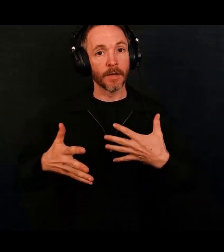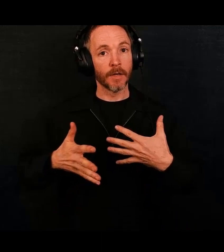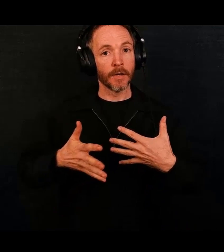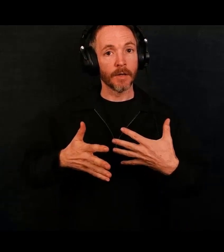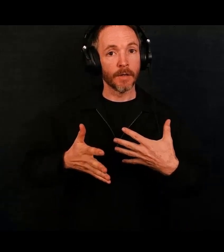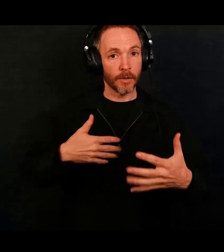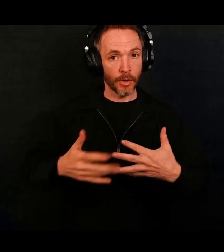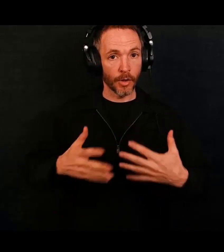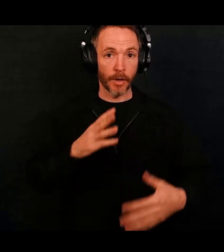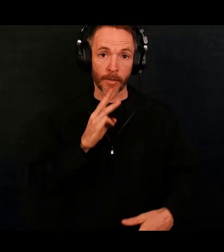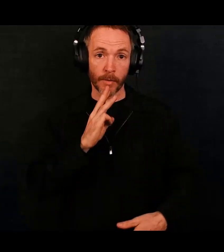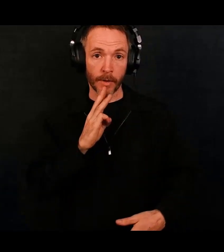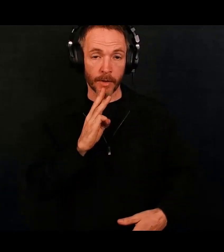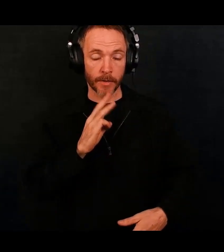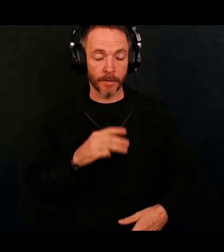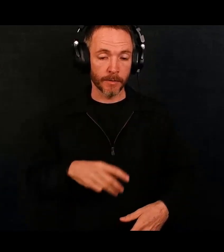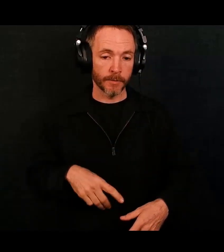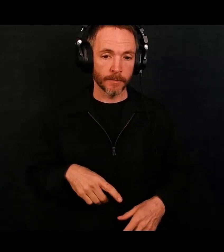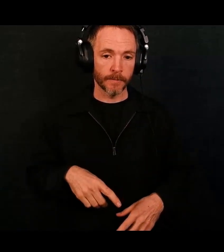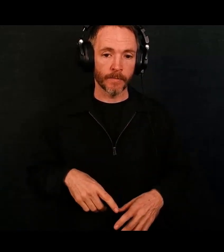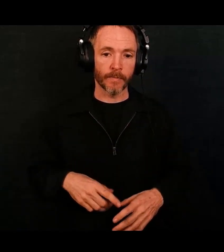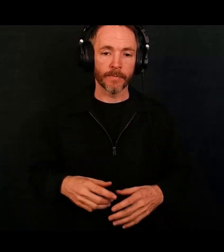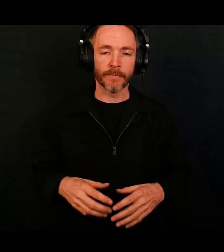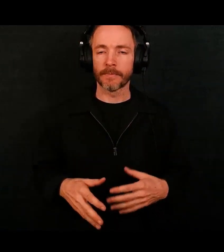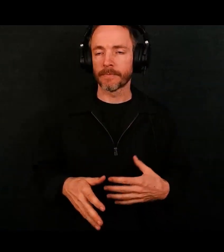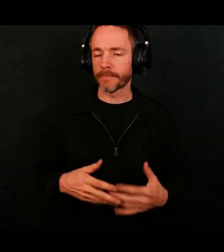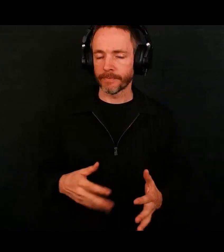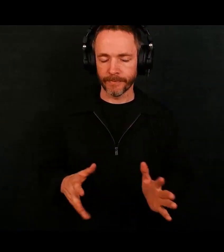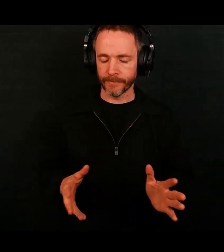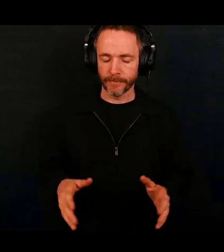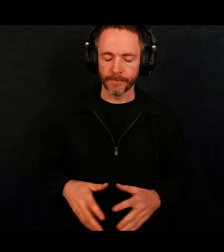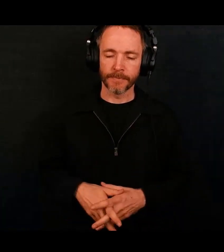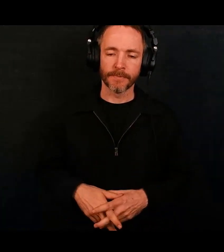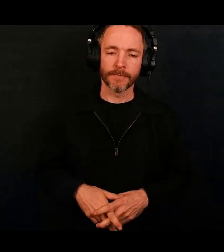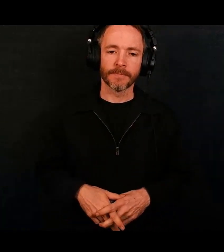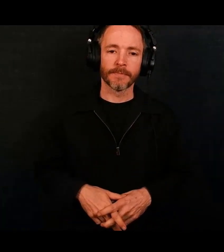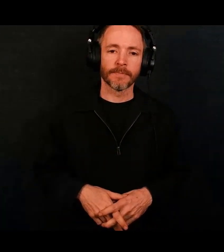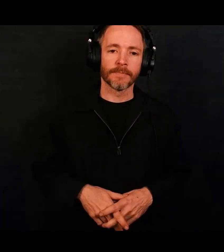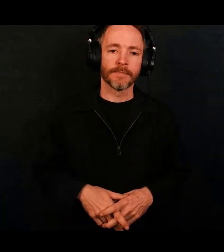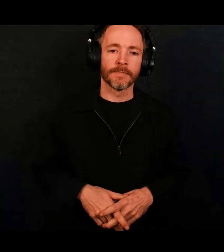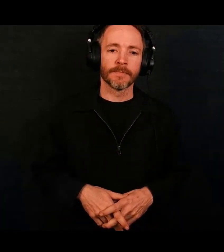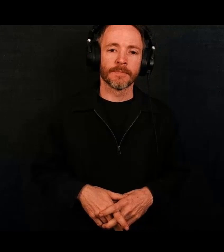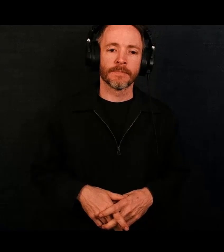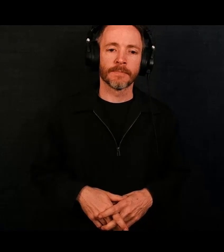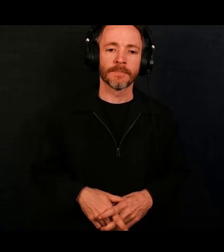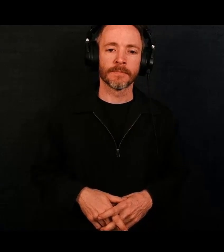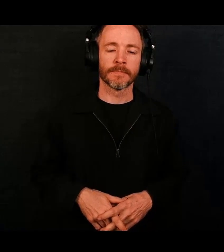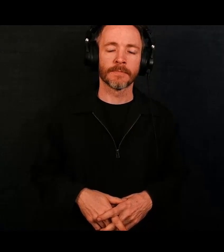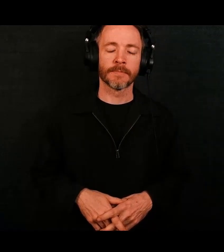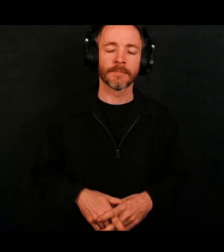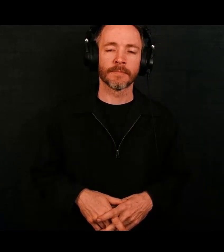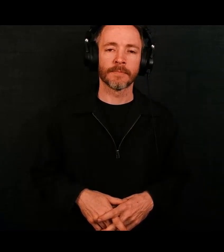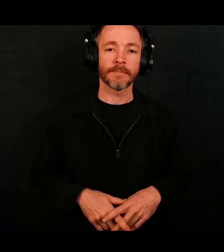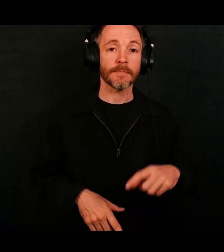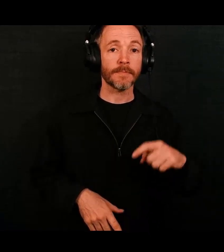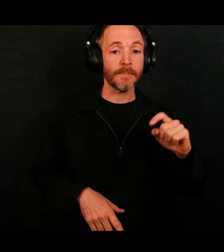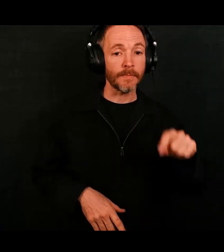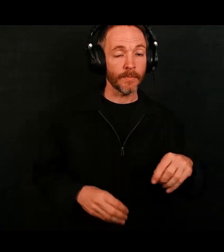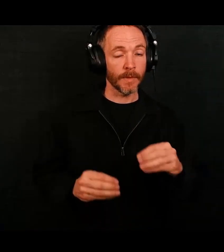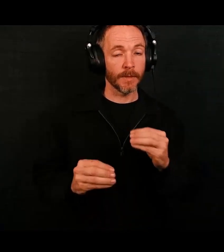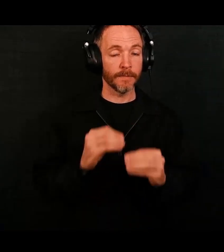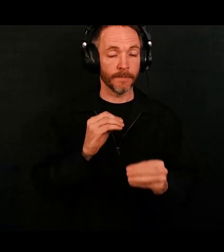For now, you just use 2 hands. And the dental floss went into there. Oh, gotta fix